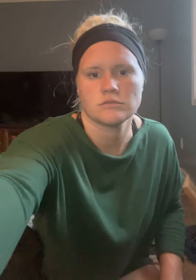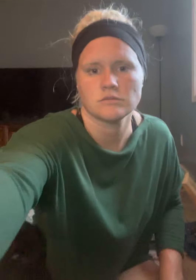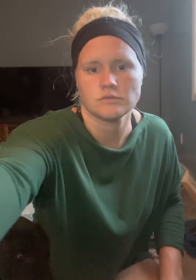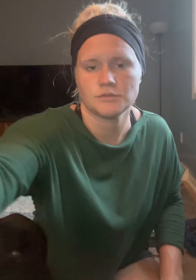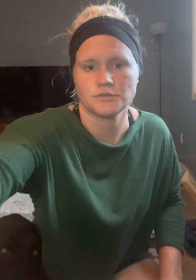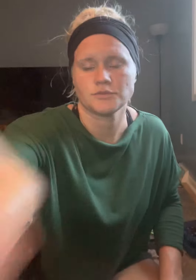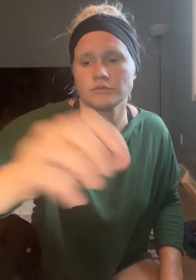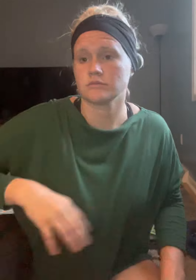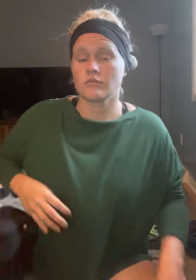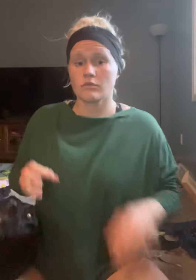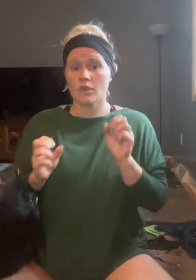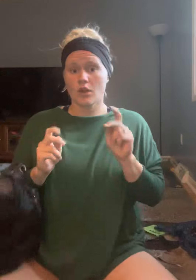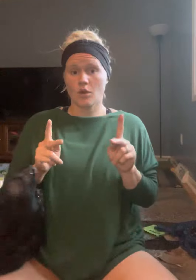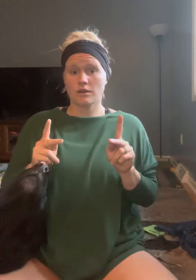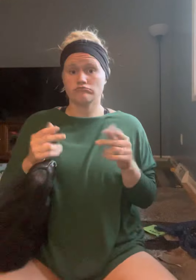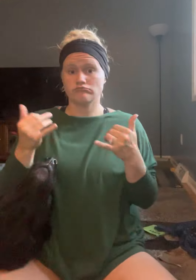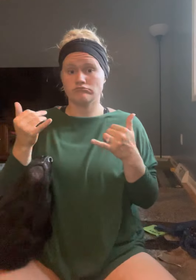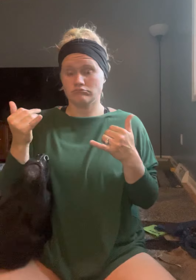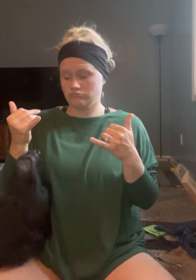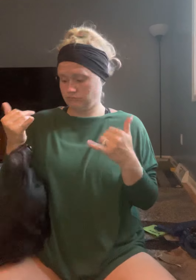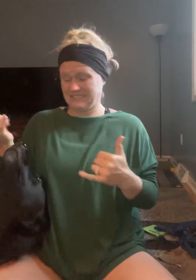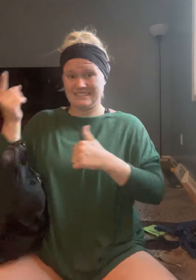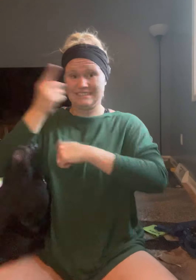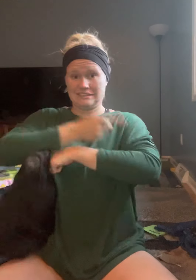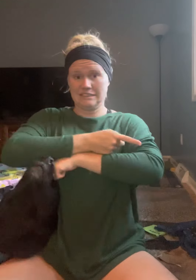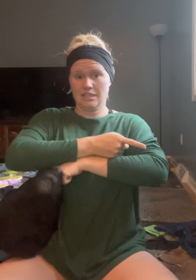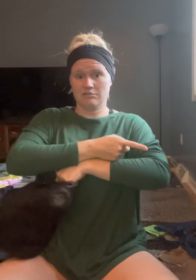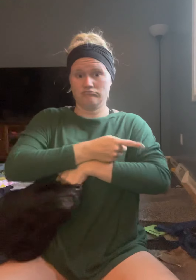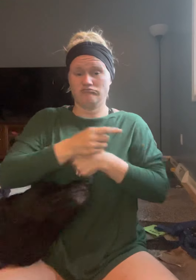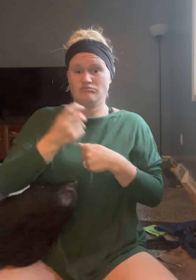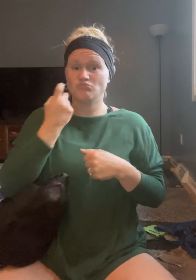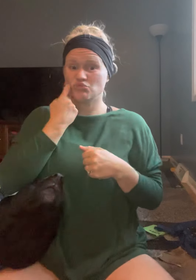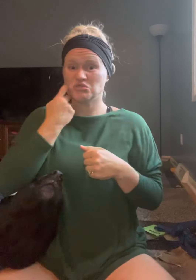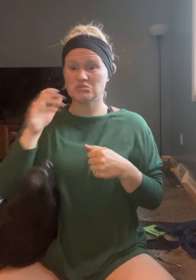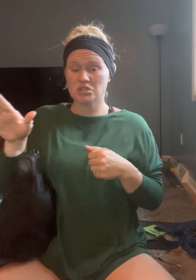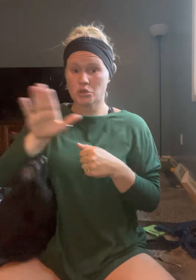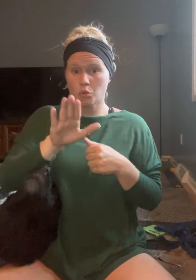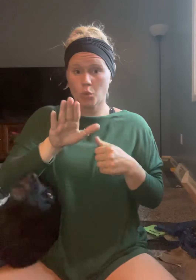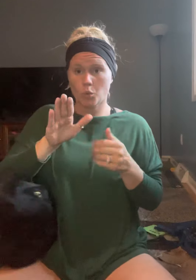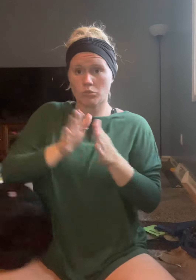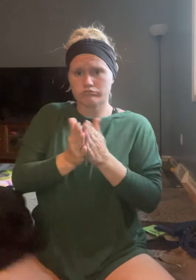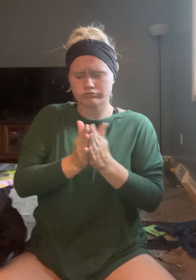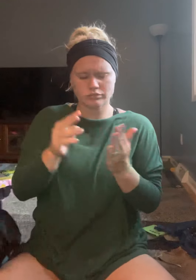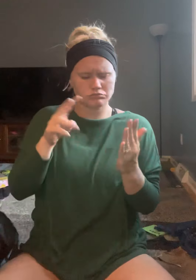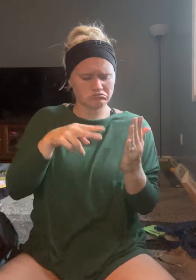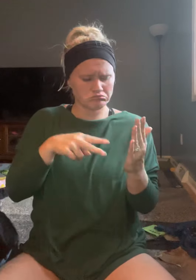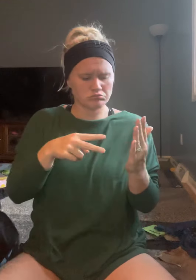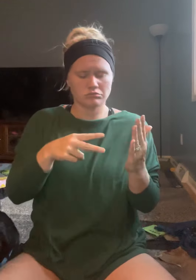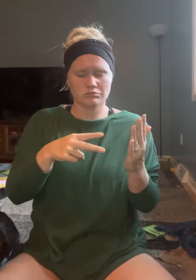today, in your text for the last few days, you started to read the information in a section review